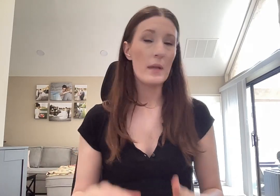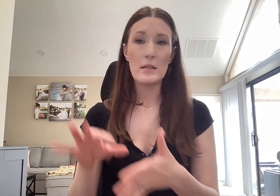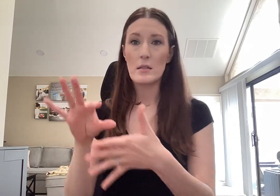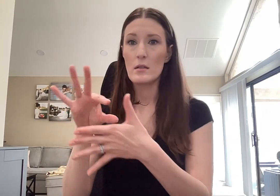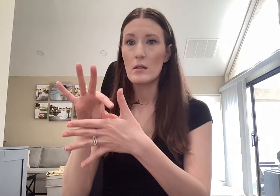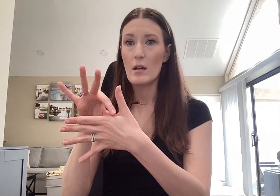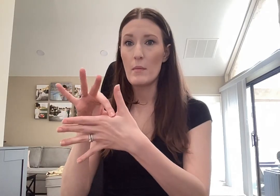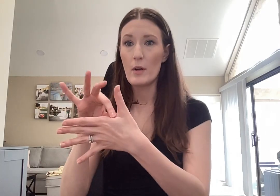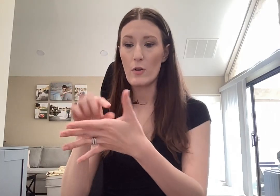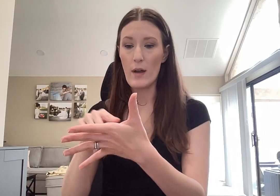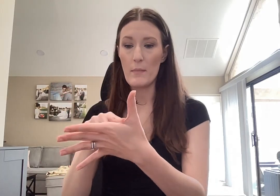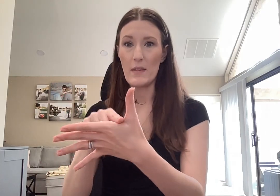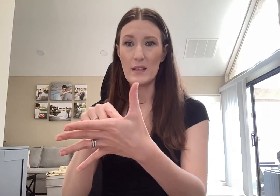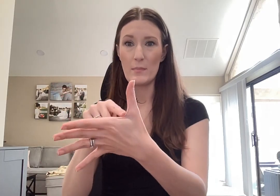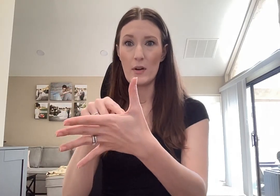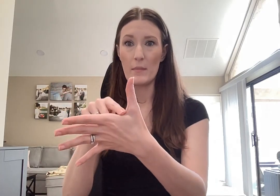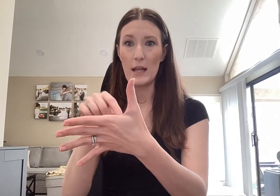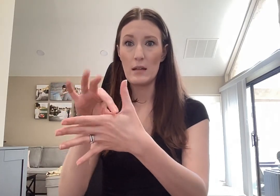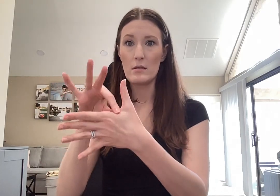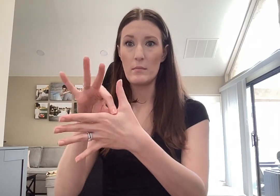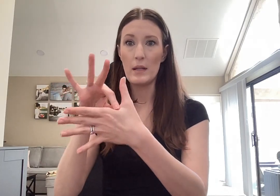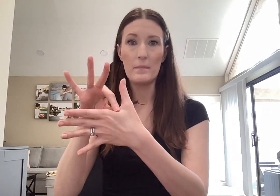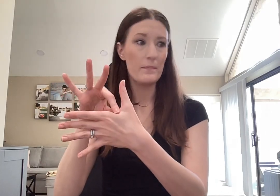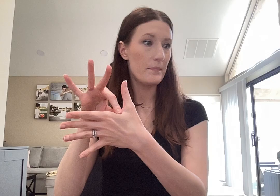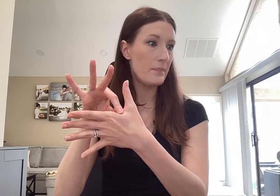Meat. I'm going to grab this part of my hand. Meat.